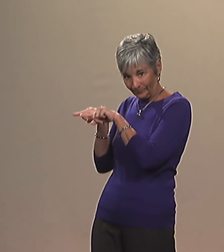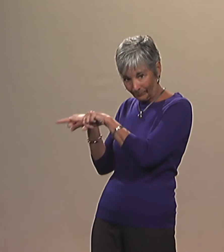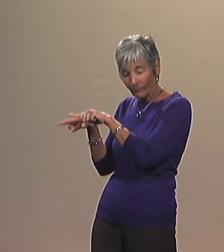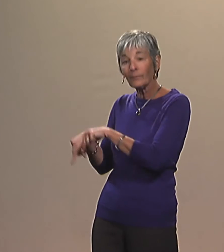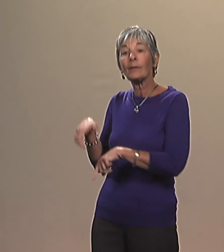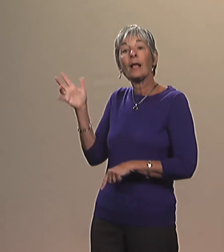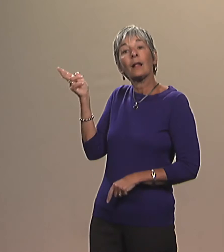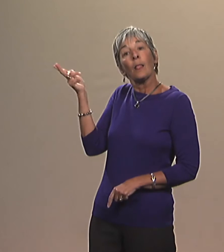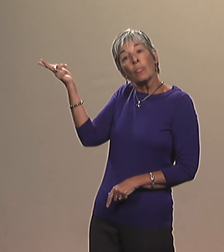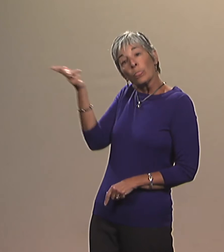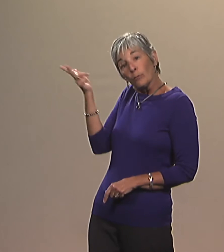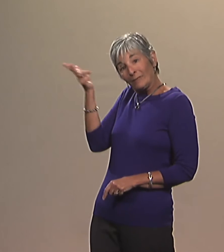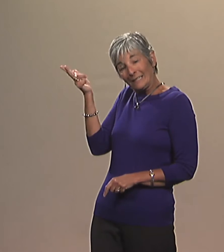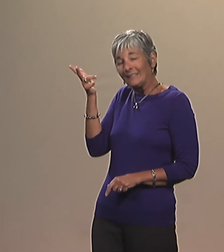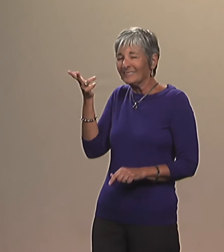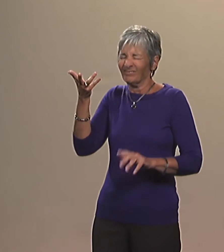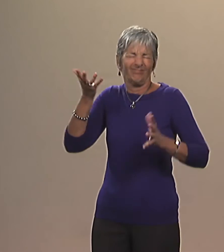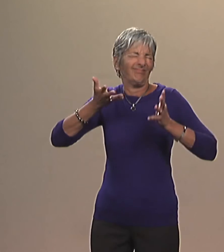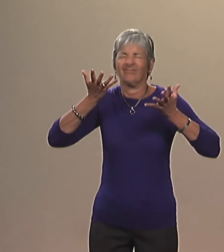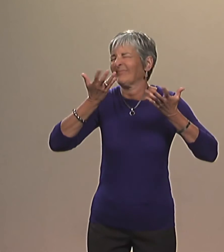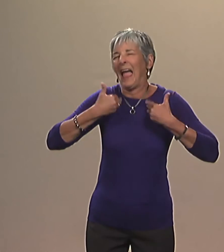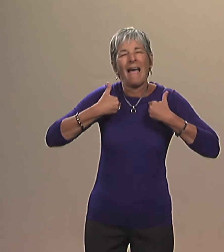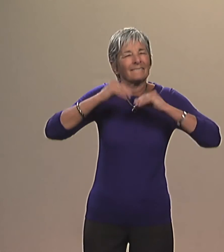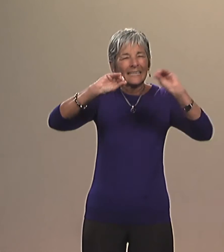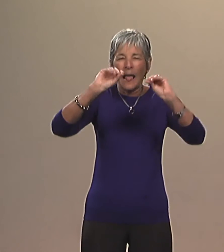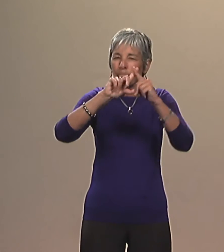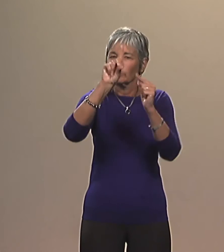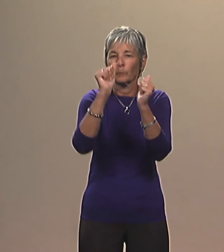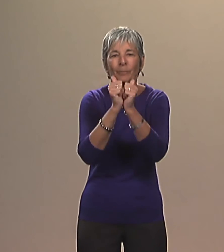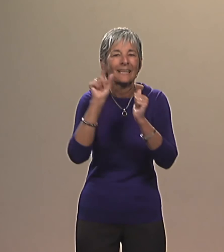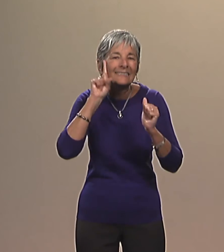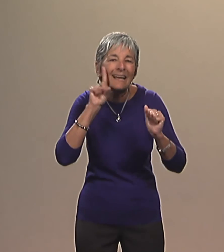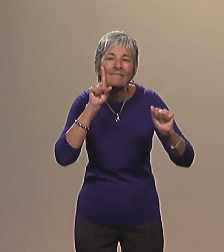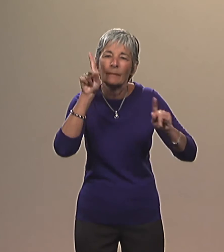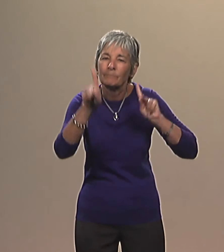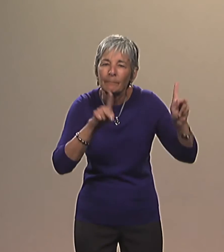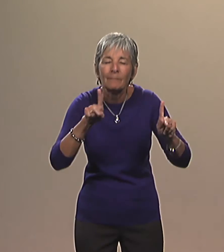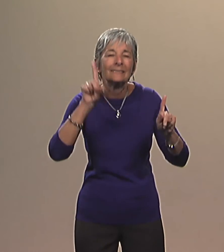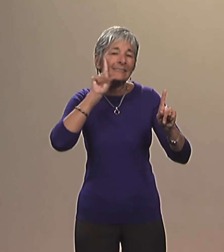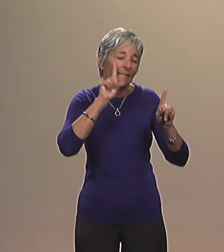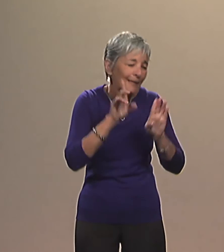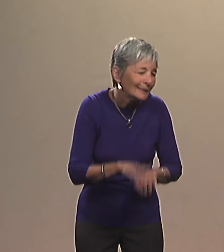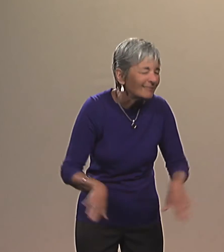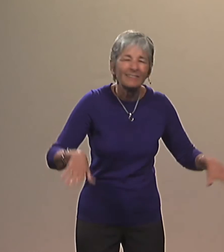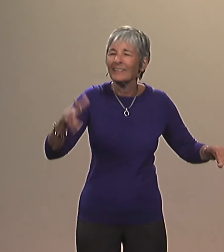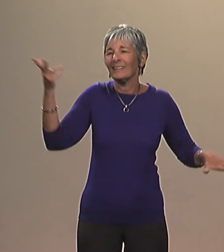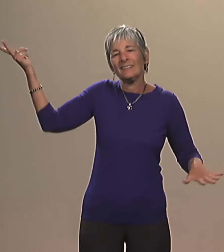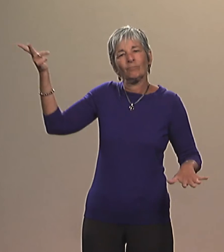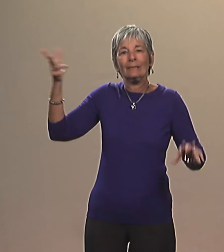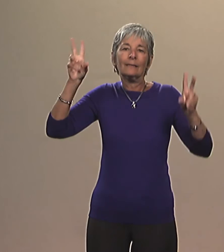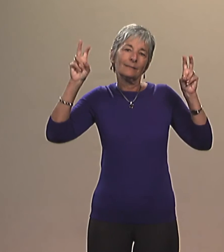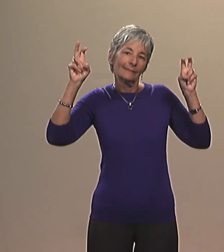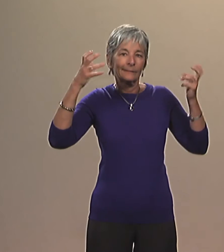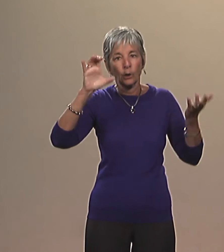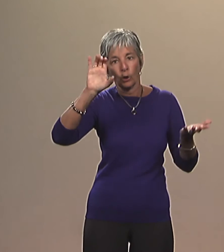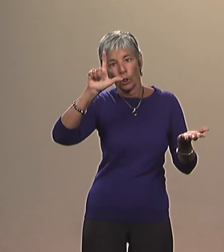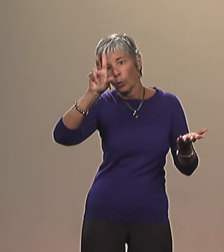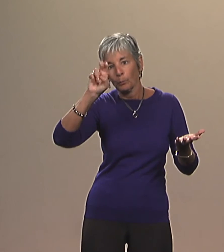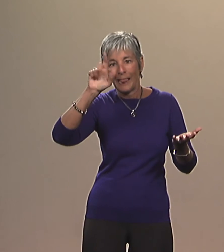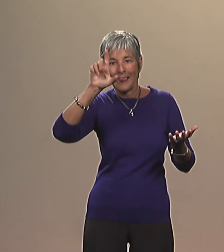What's interesting about this research is that the three researchers have no affiliation with deaf people or deaf children. They were completely unaware, I'd